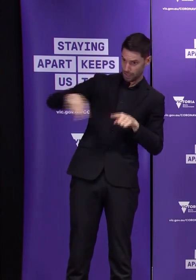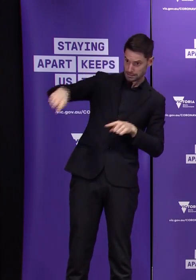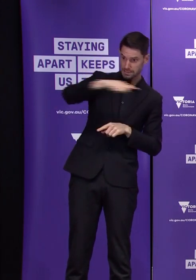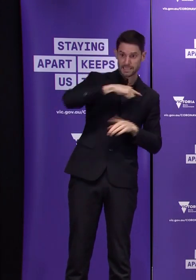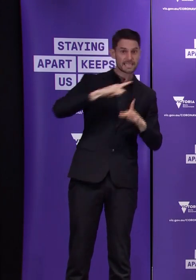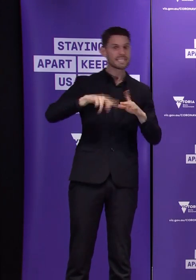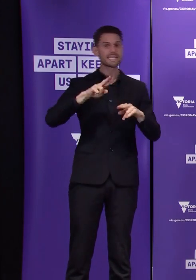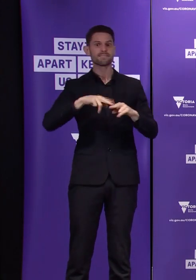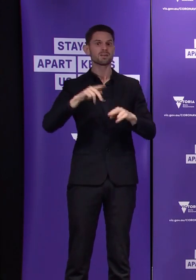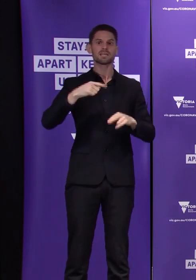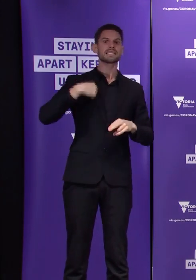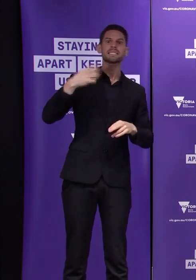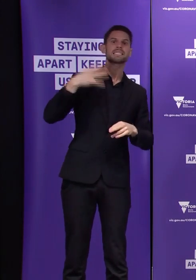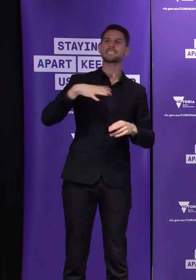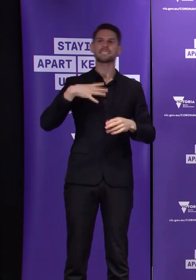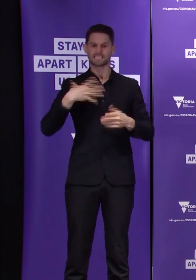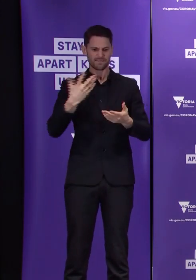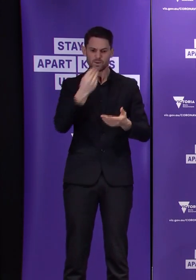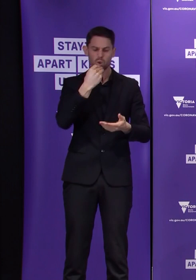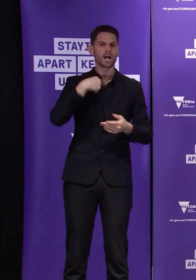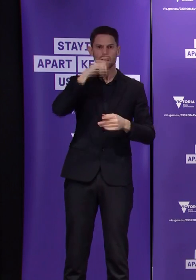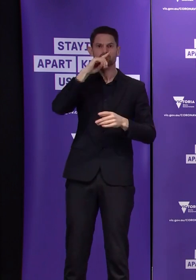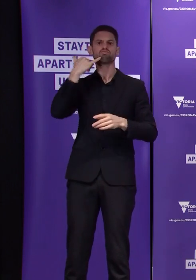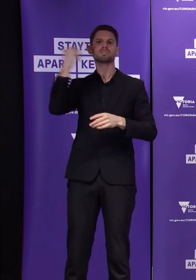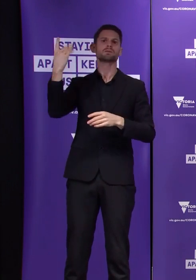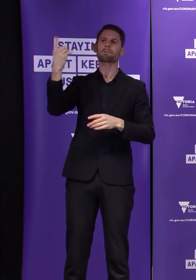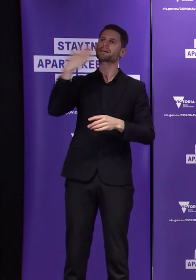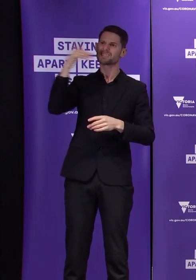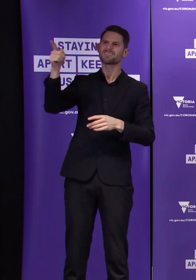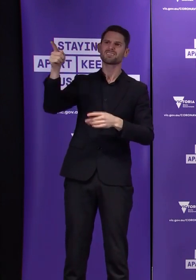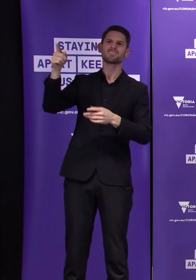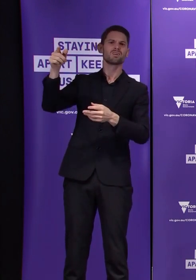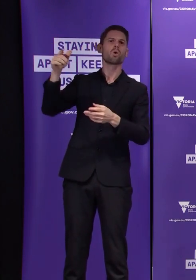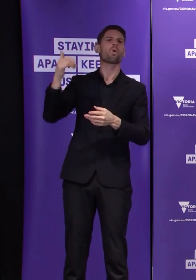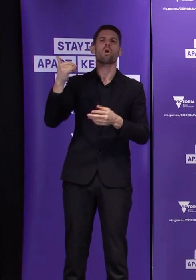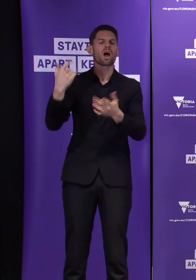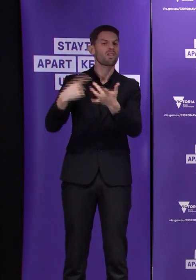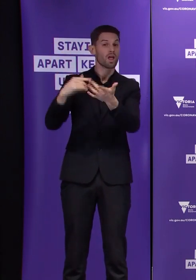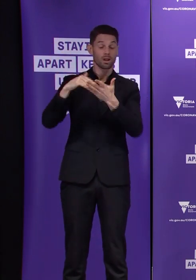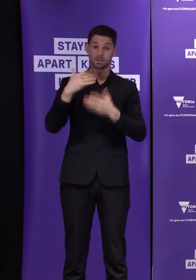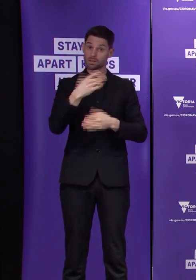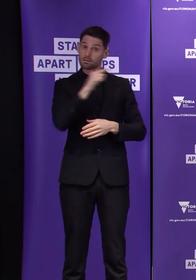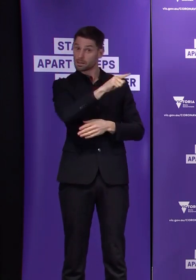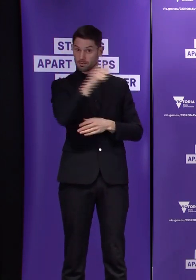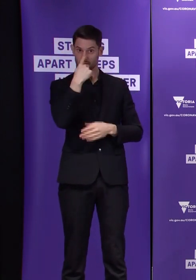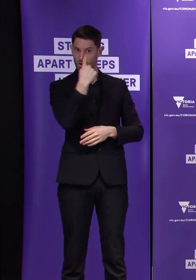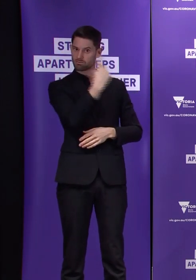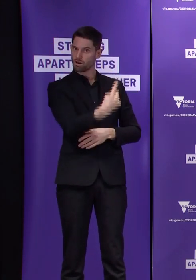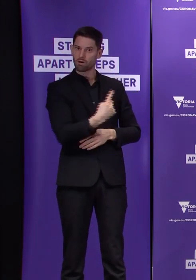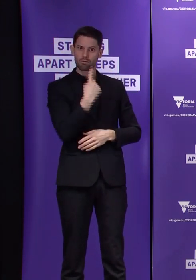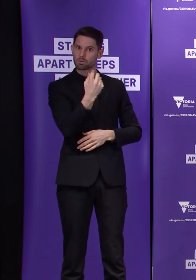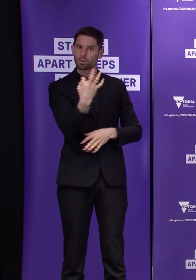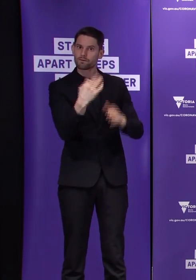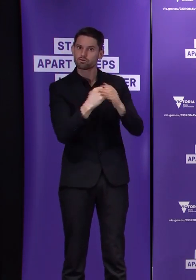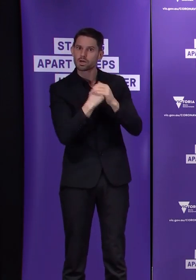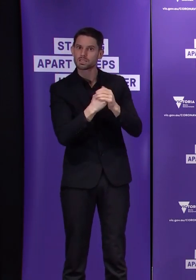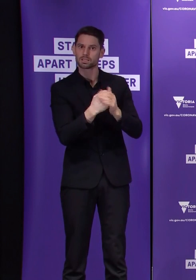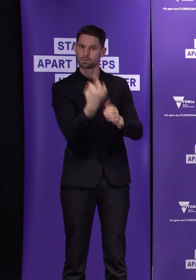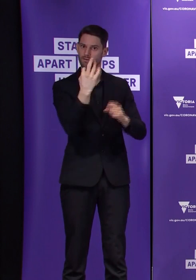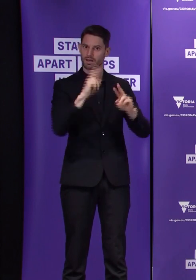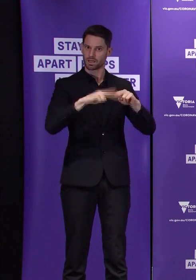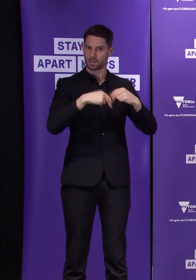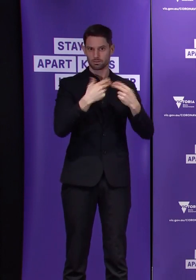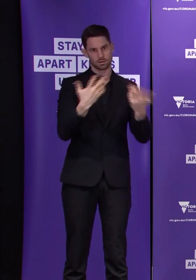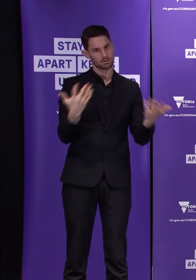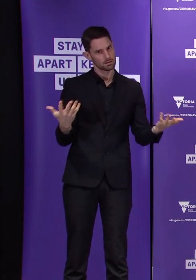some groceries, we could probably reach out to someone. If we needed a script filled, we could probably reach out to someone. There's a lot of people in the community that don't have